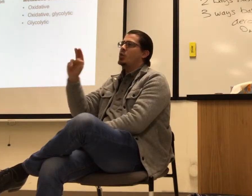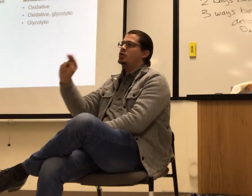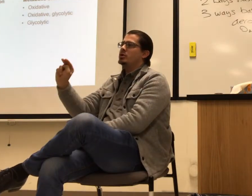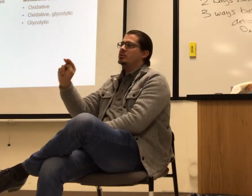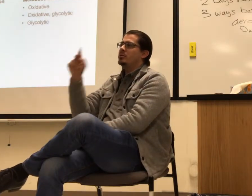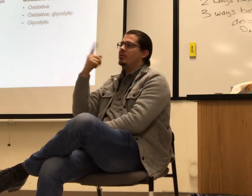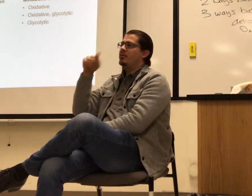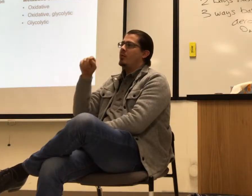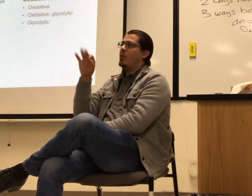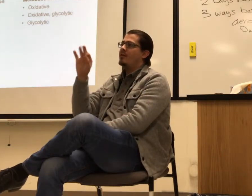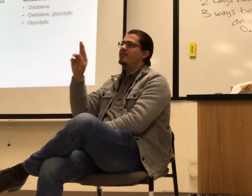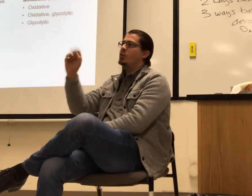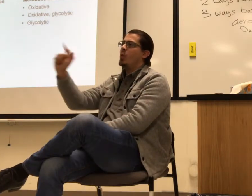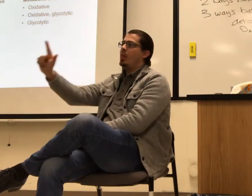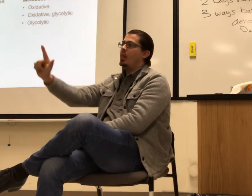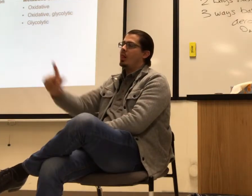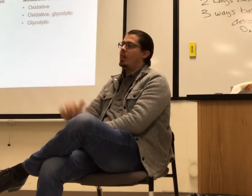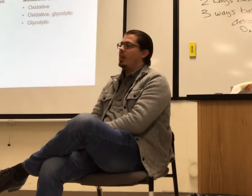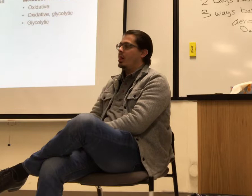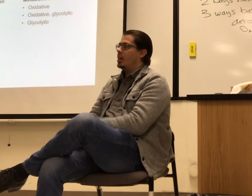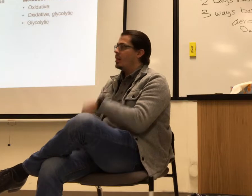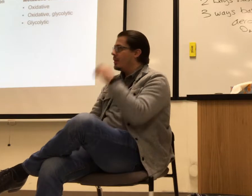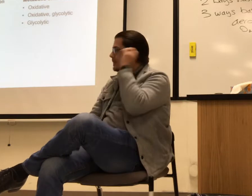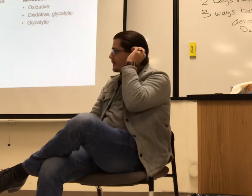a fuel source. Okay.